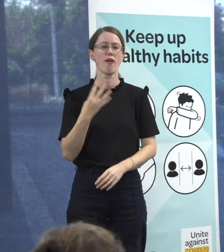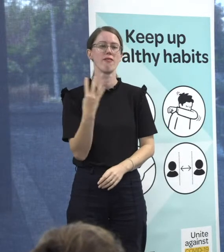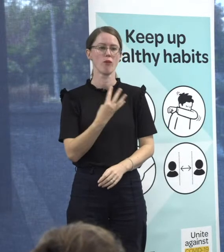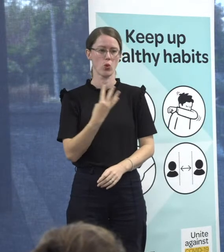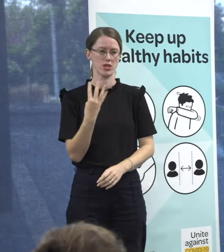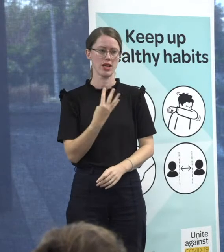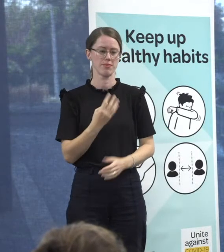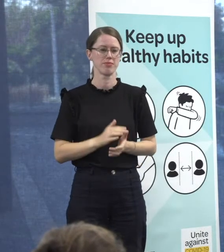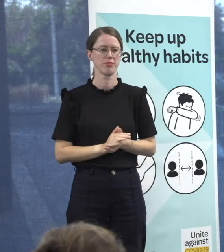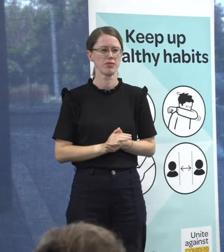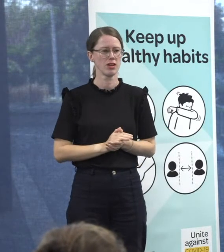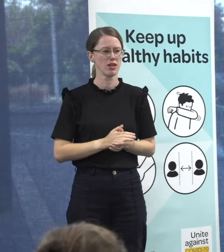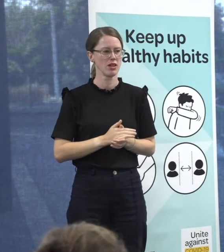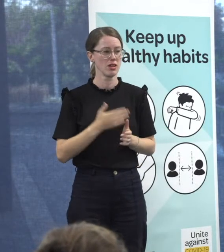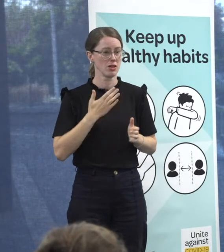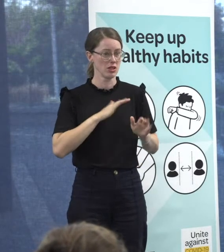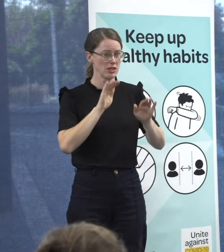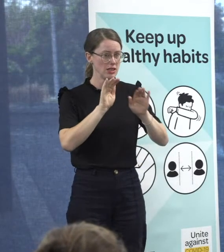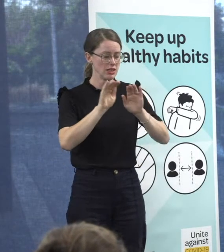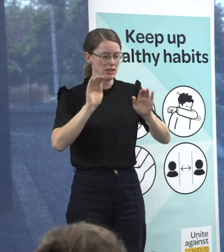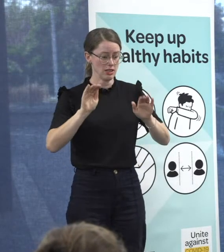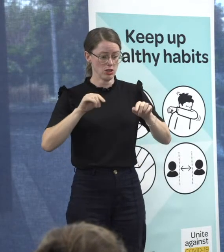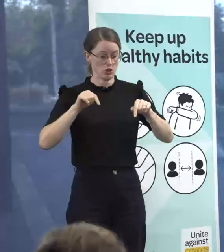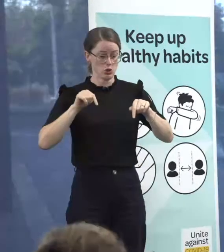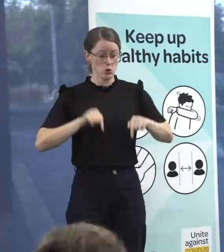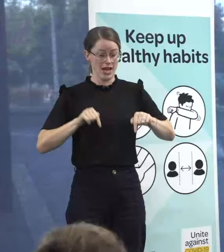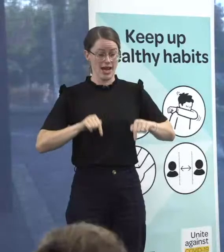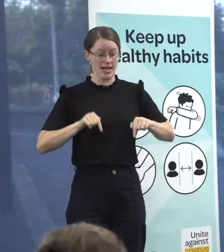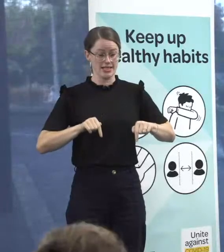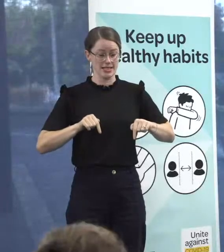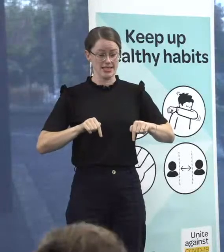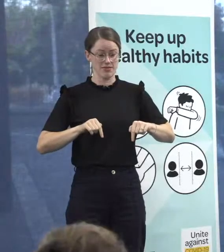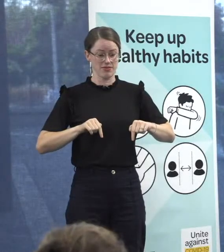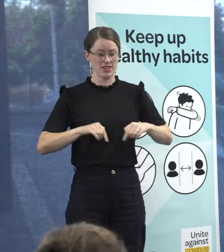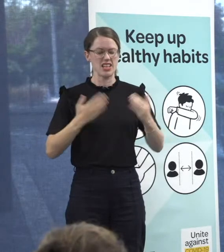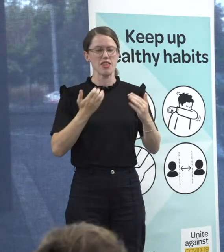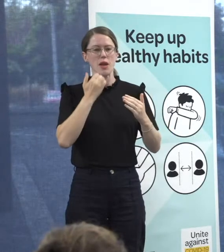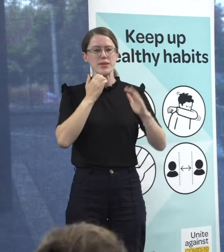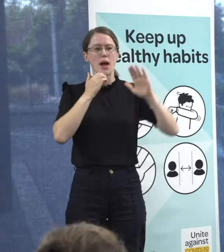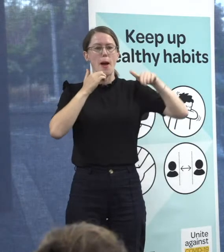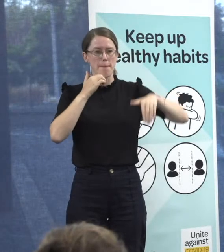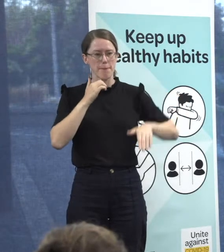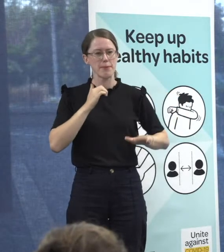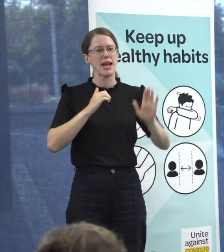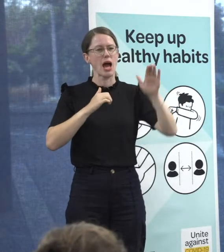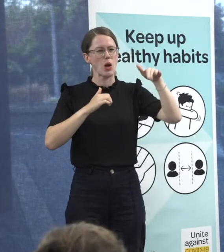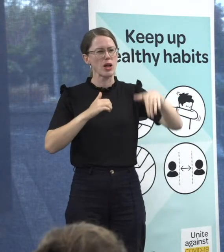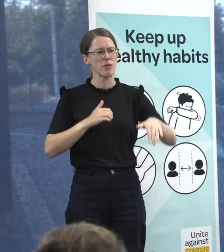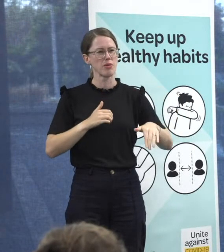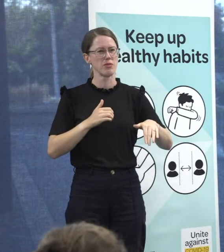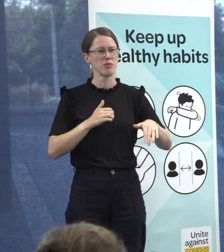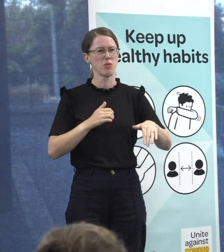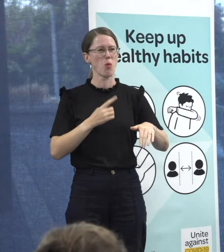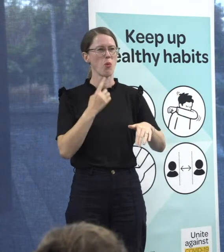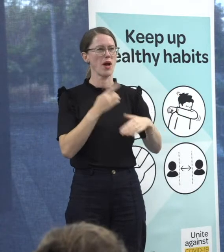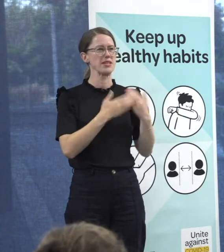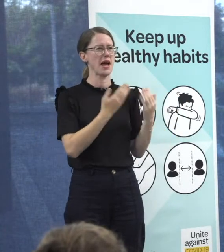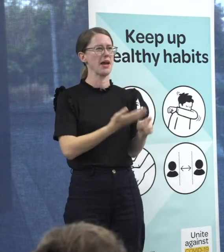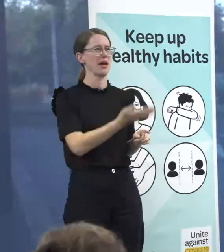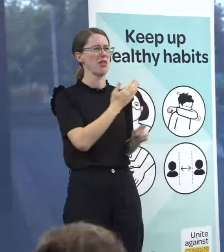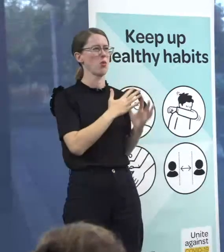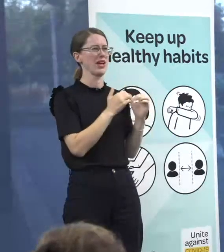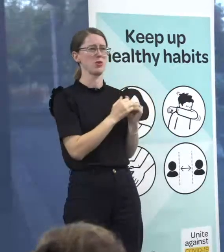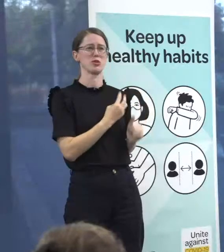14. Now just a reminder that the number of deaths reported each day does fluctuate. We saw it, I think, 3 at one point one day